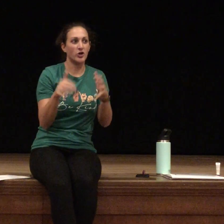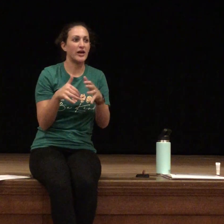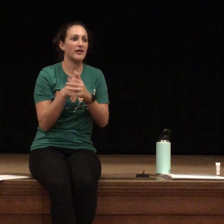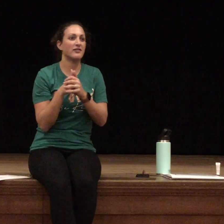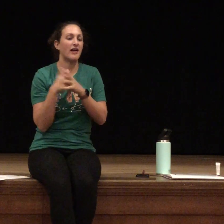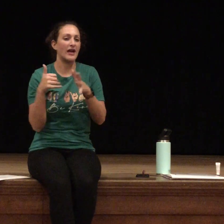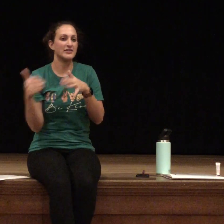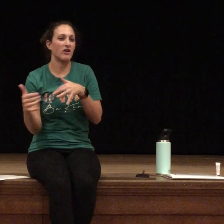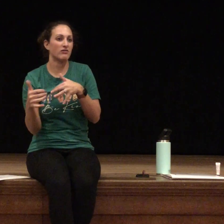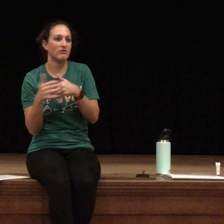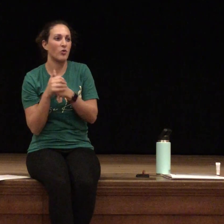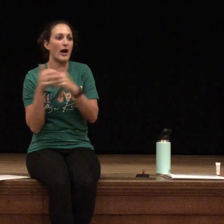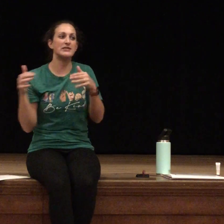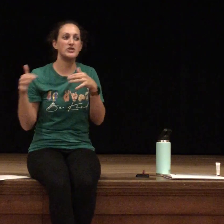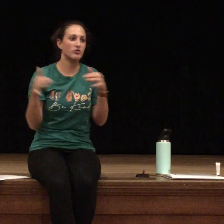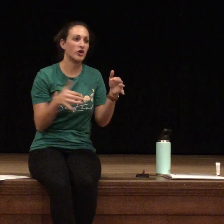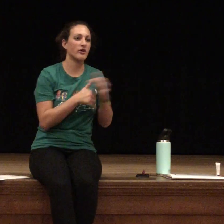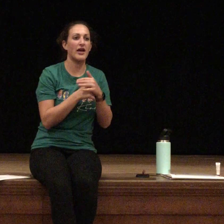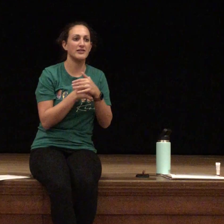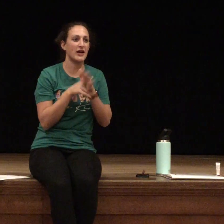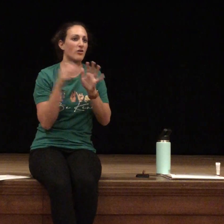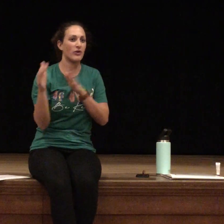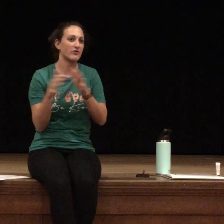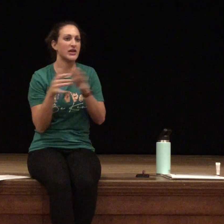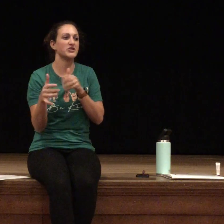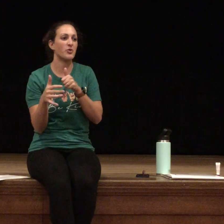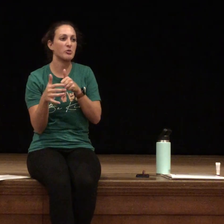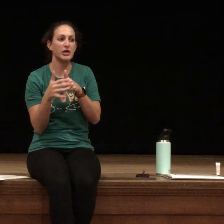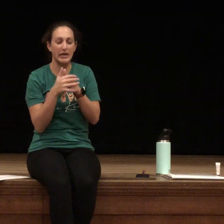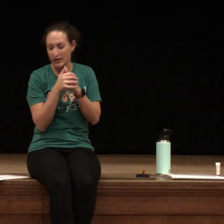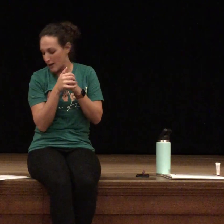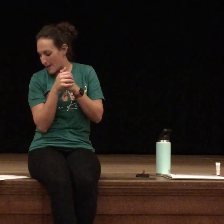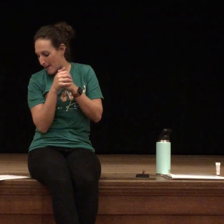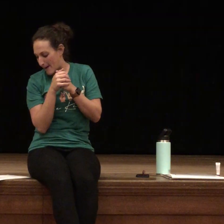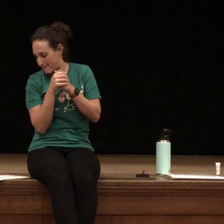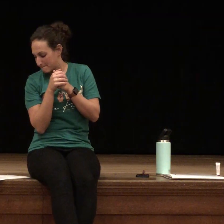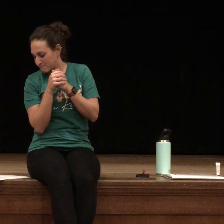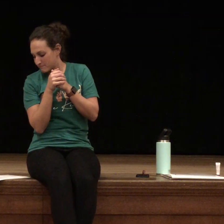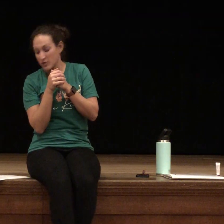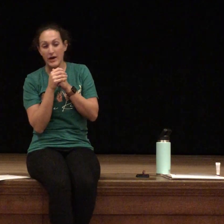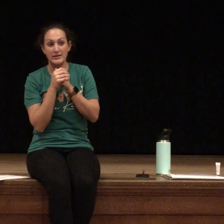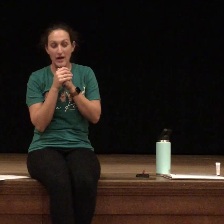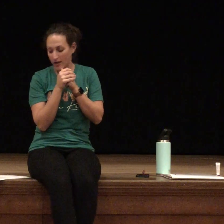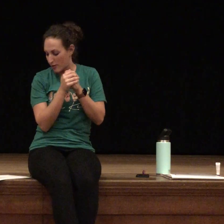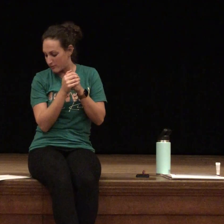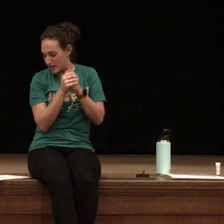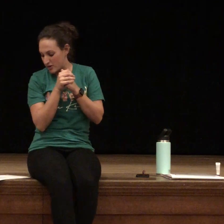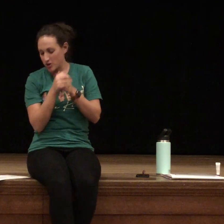learning ASL? Or why did you learn ASL? Whatever tense you want to put it in. So in ASL, it would be,